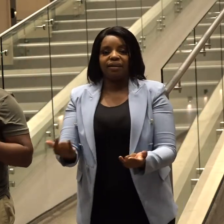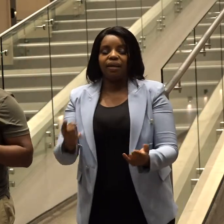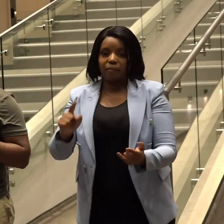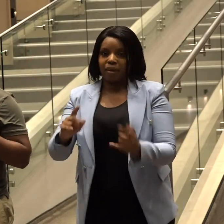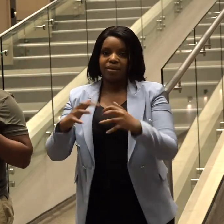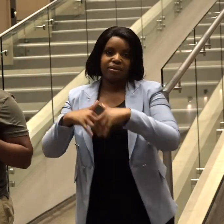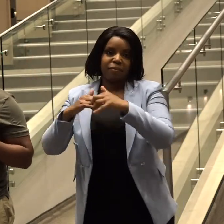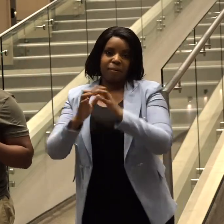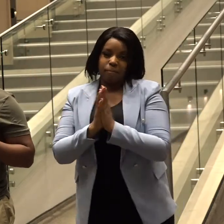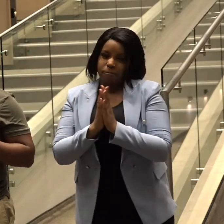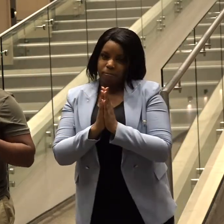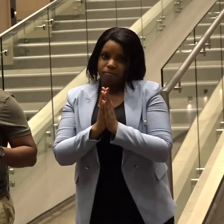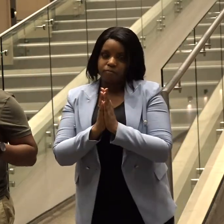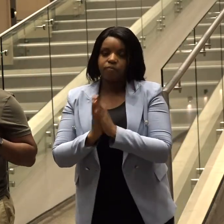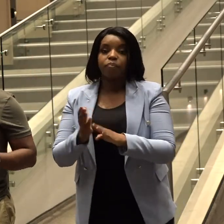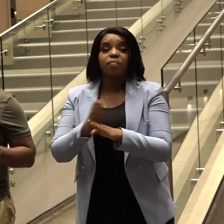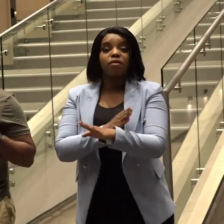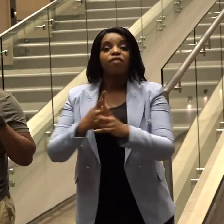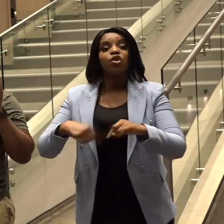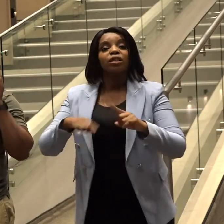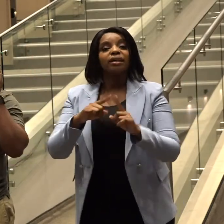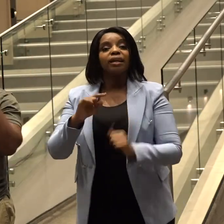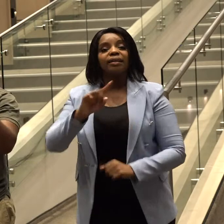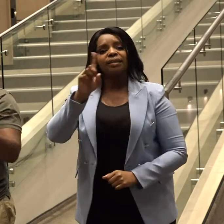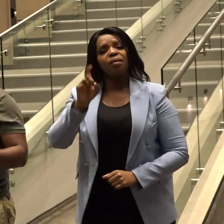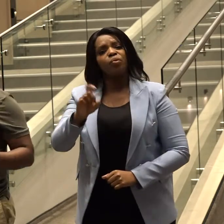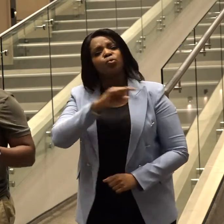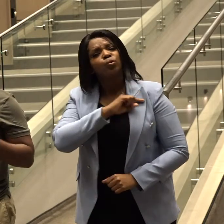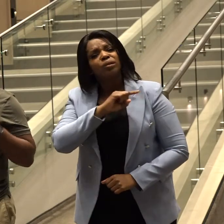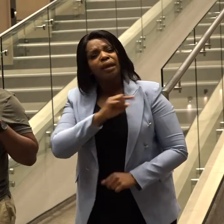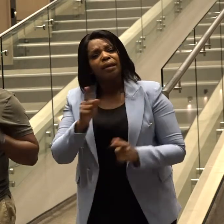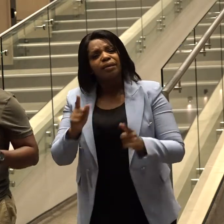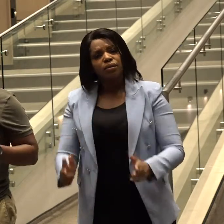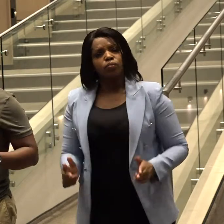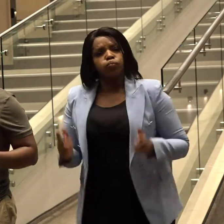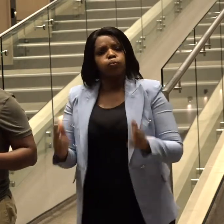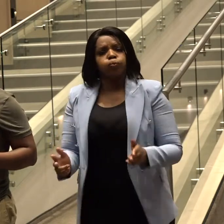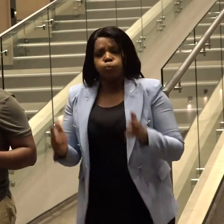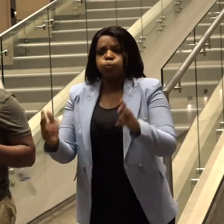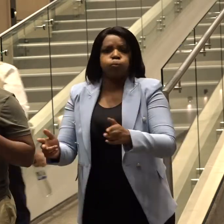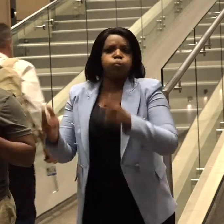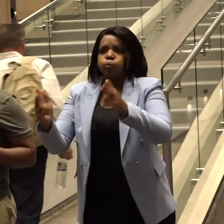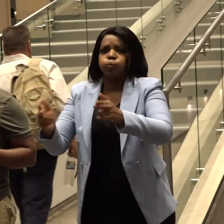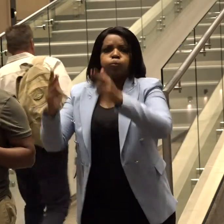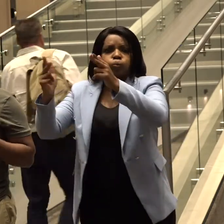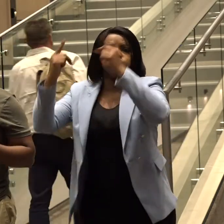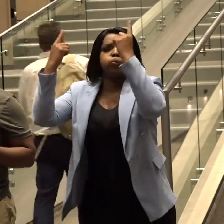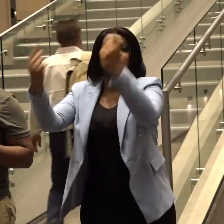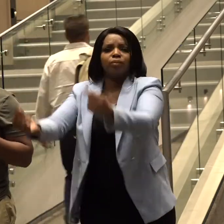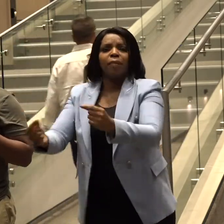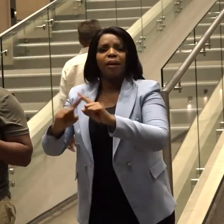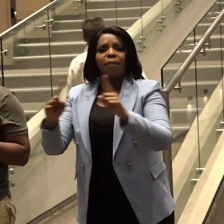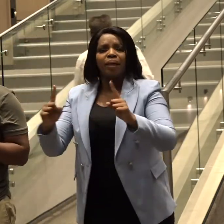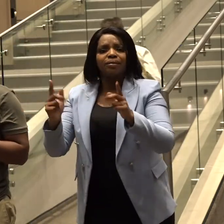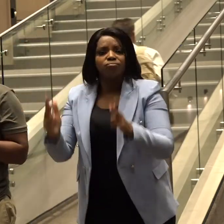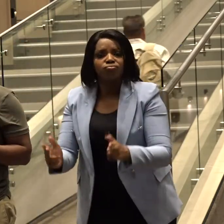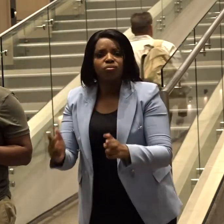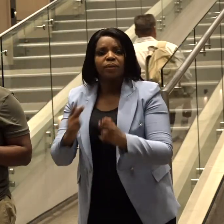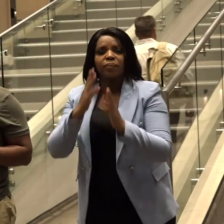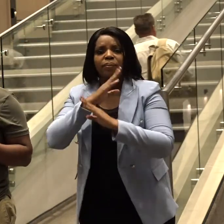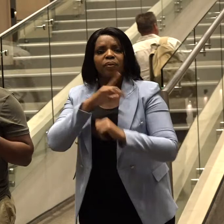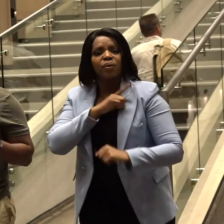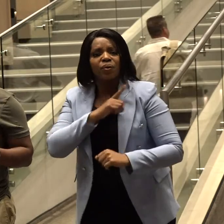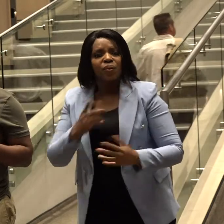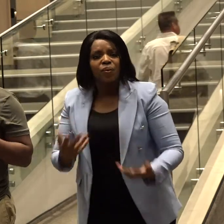when we were asking why is the train passing through instead of stopping there we were told that the issue is the issue of